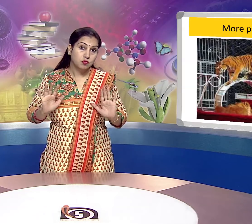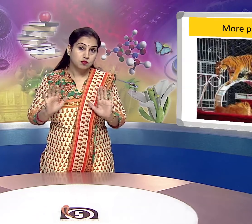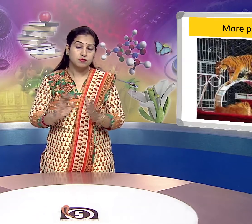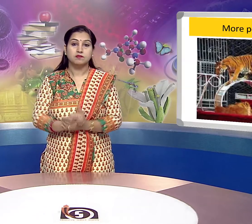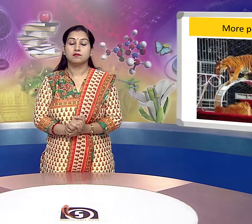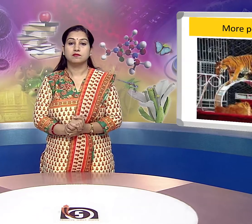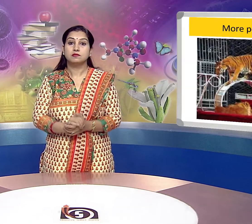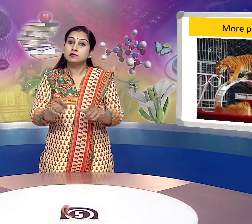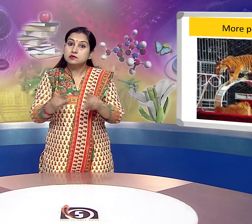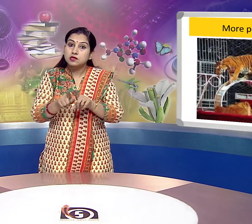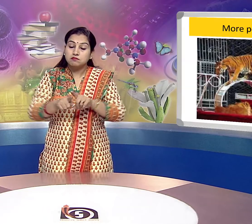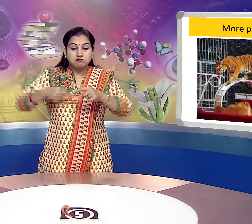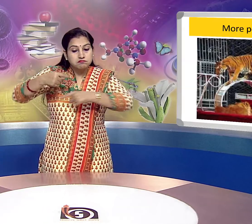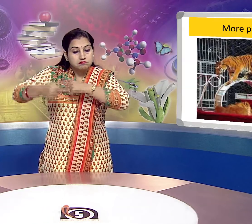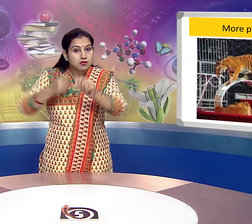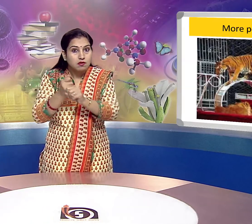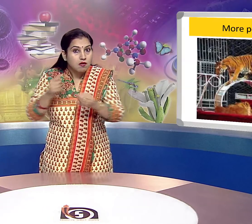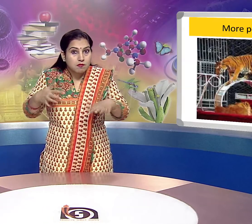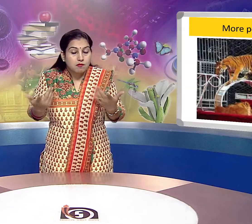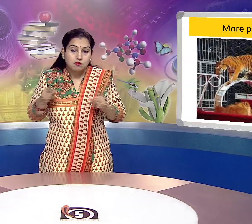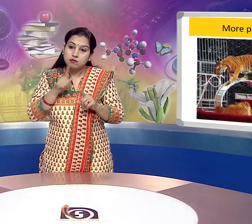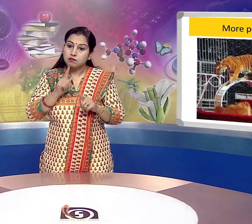and performs accordingly.